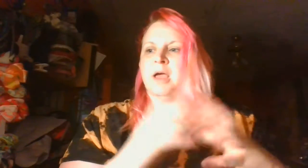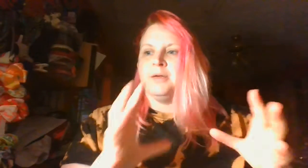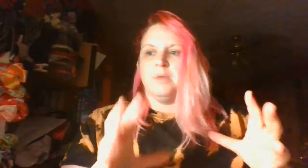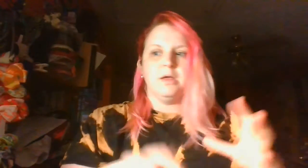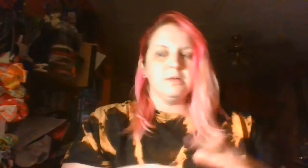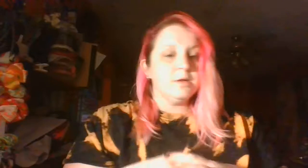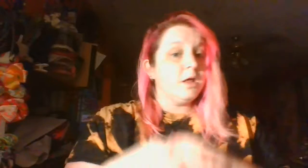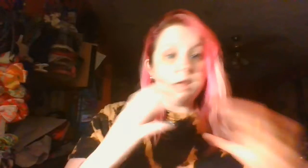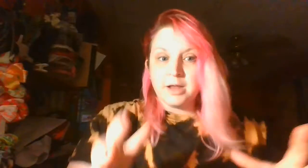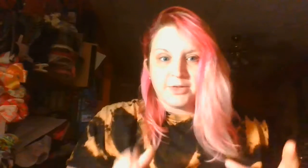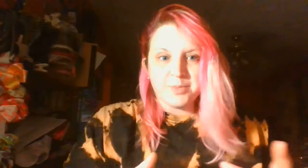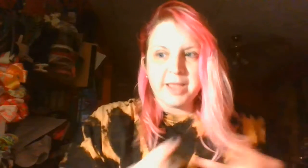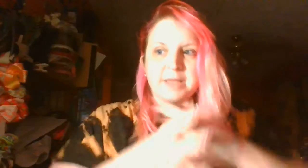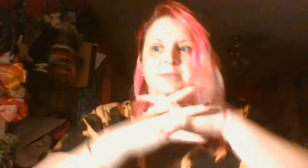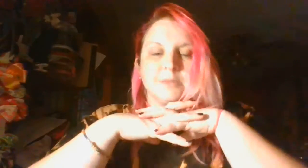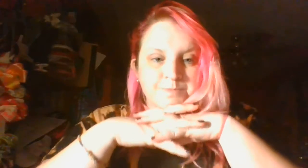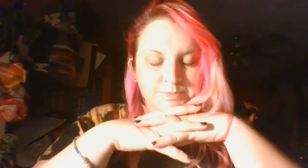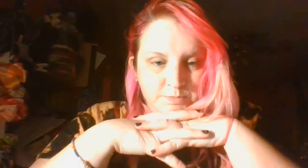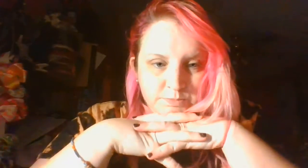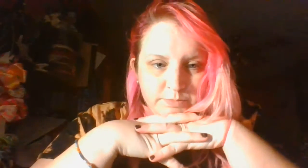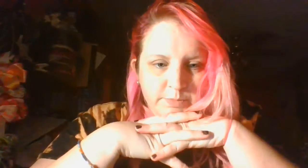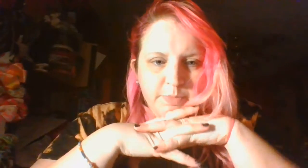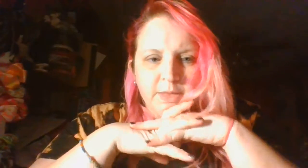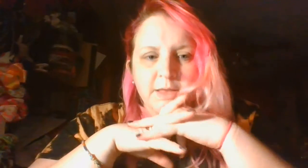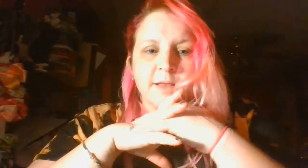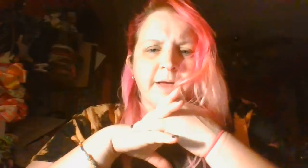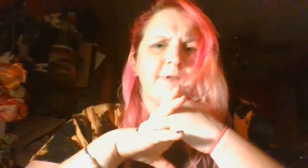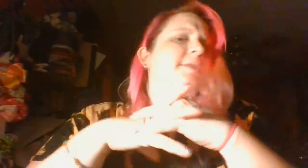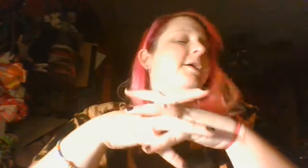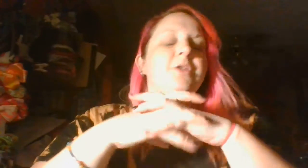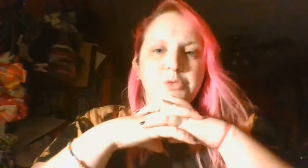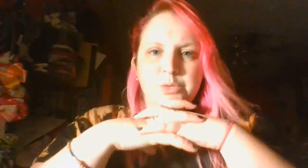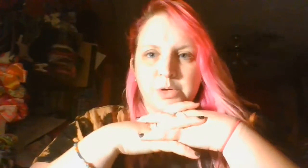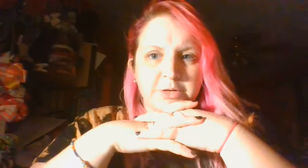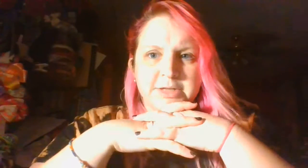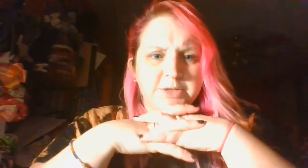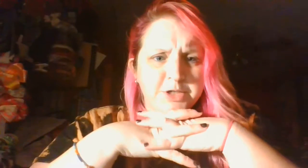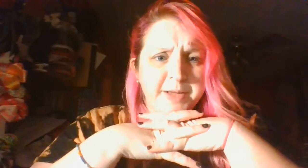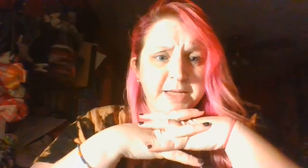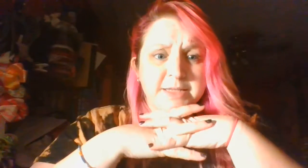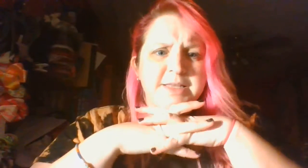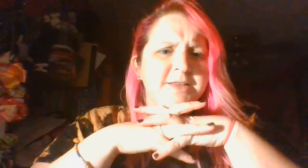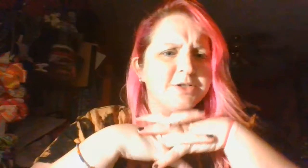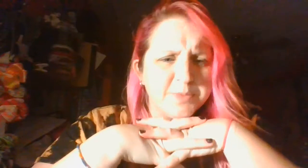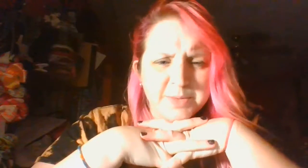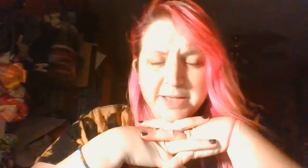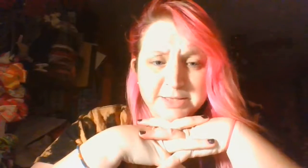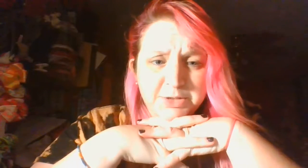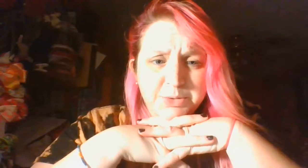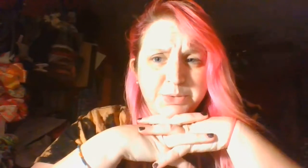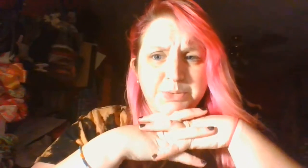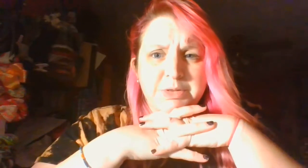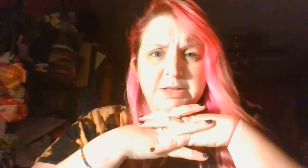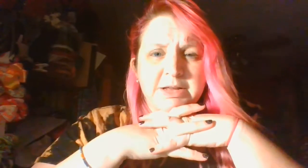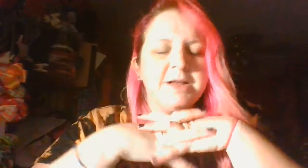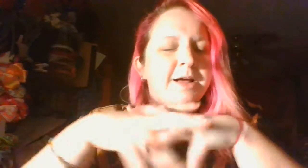A lot of other bands have done that. All these large bands, and then there's so many bands too that I'm